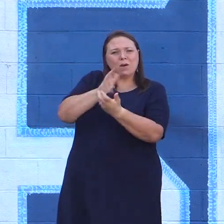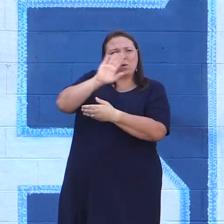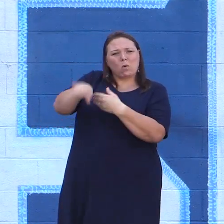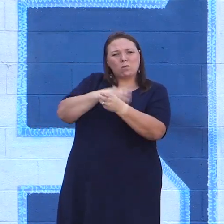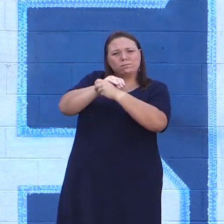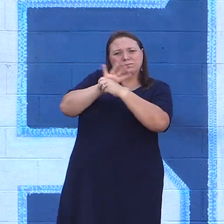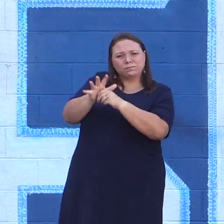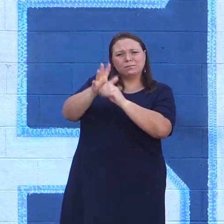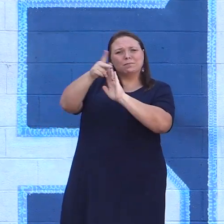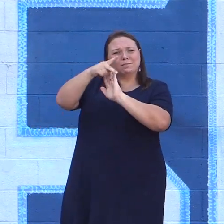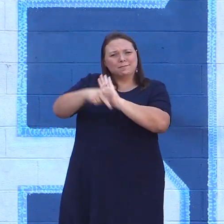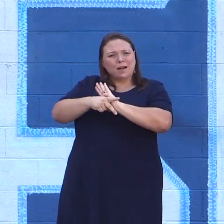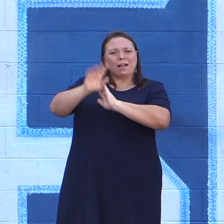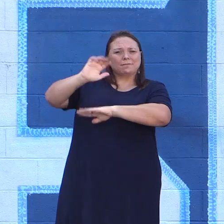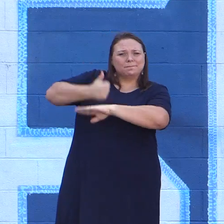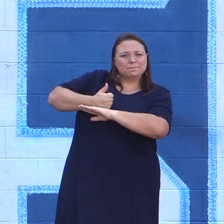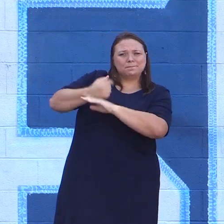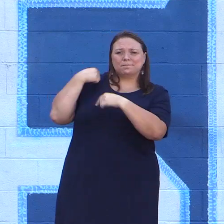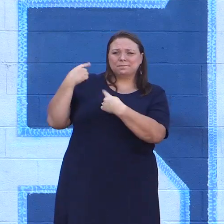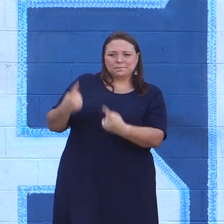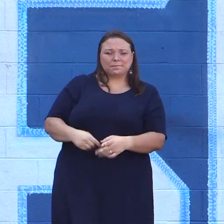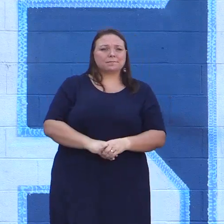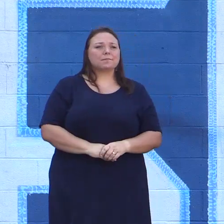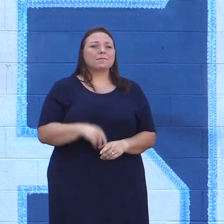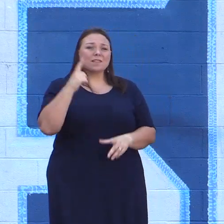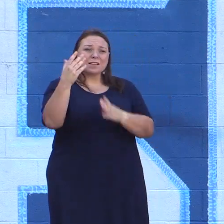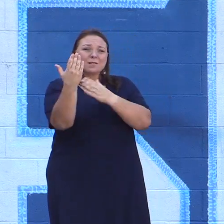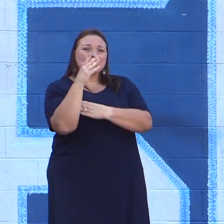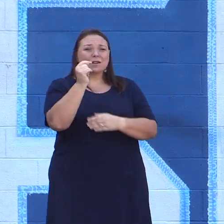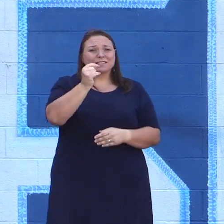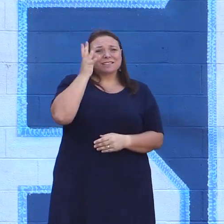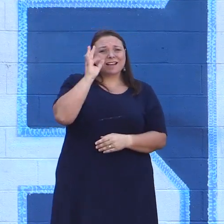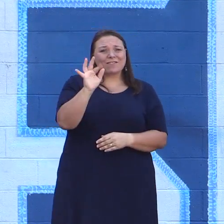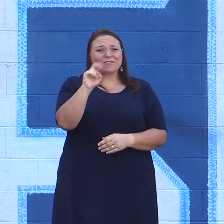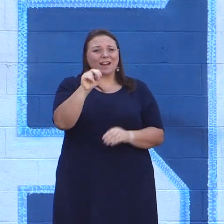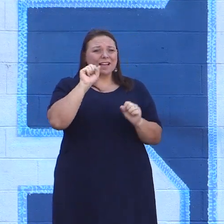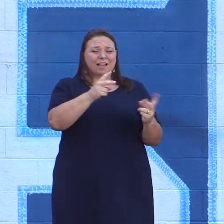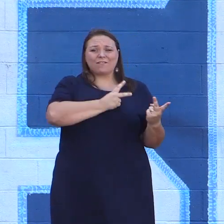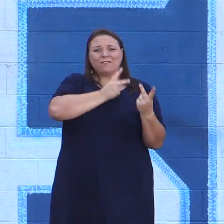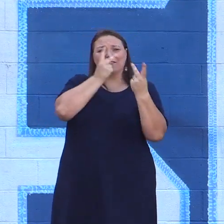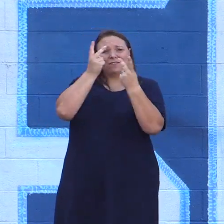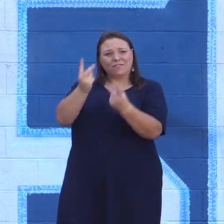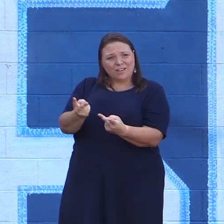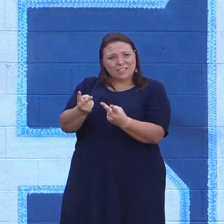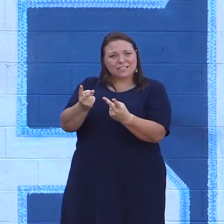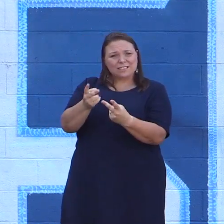protocols. This morning, Titans fans will be able to visit